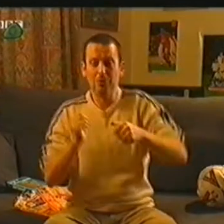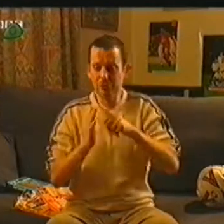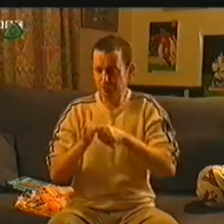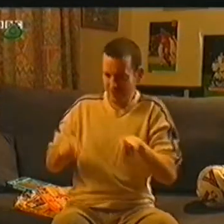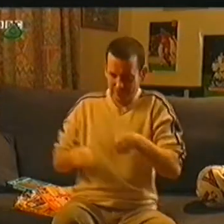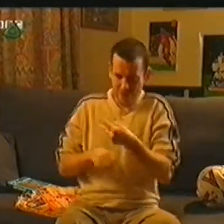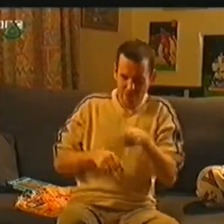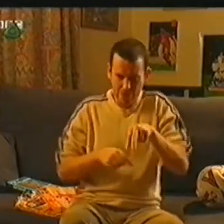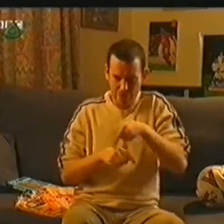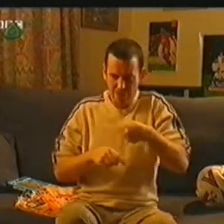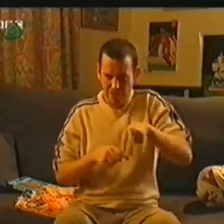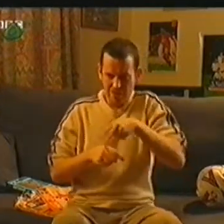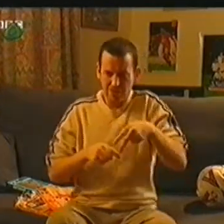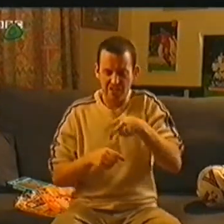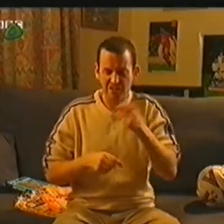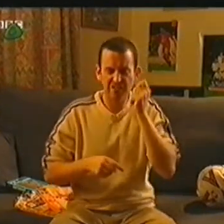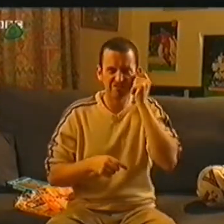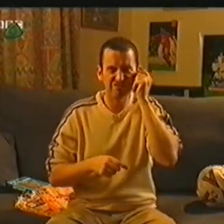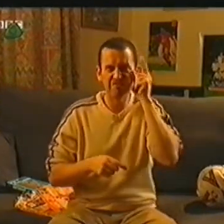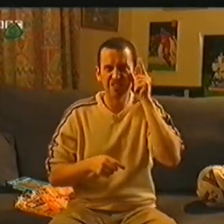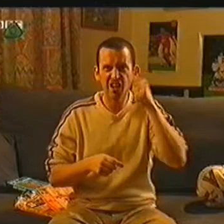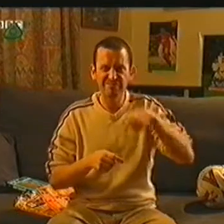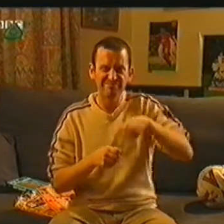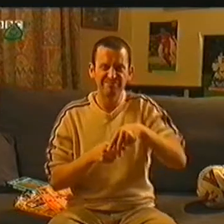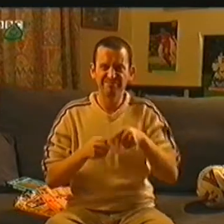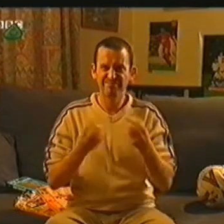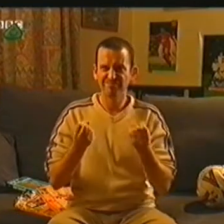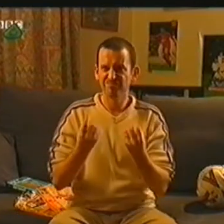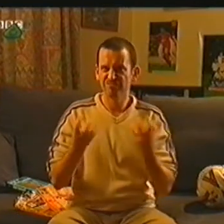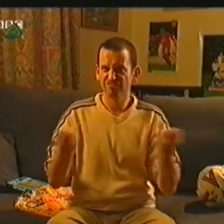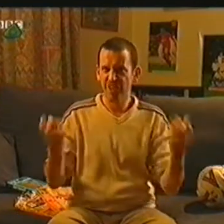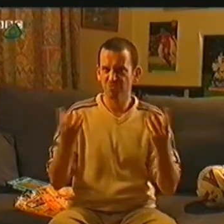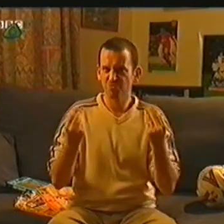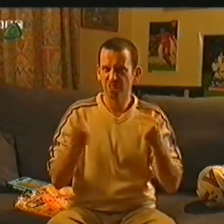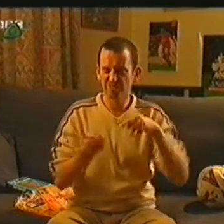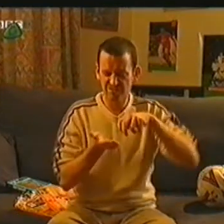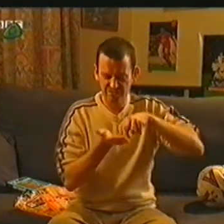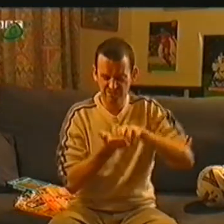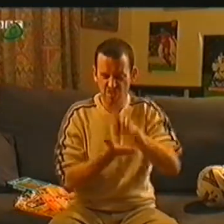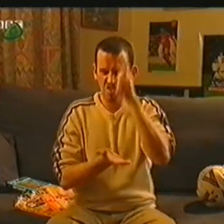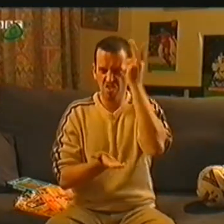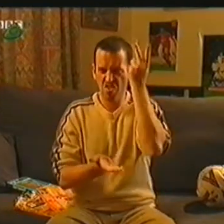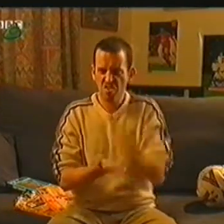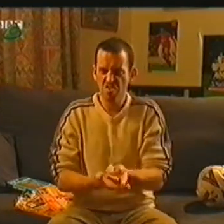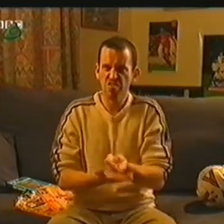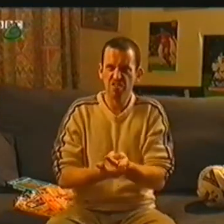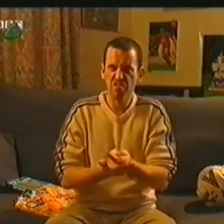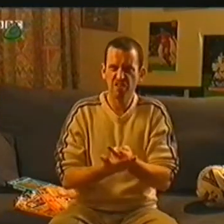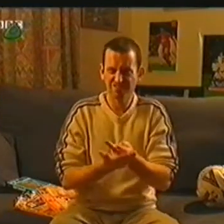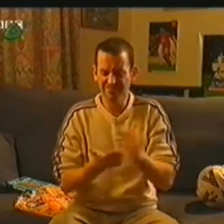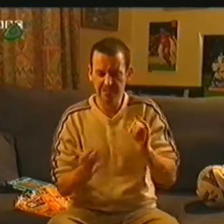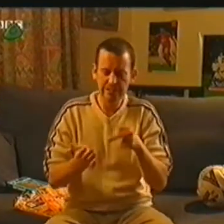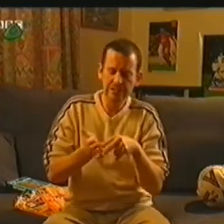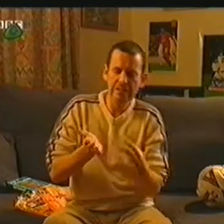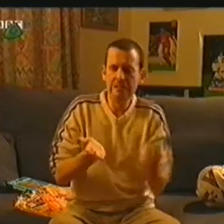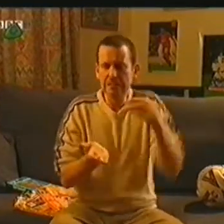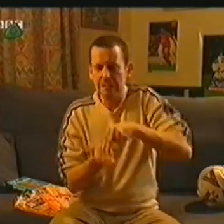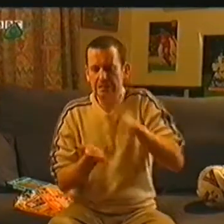Andy headed the ball to Josh. Josh kept moving, dragging the defence all over the place. He ran forward and skidded on the